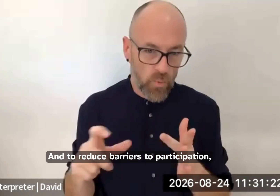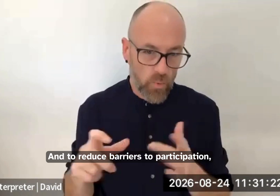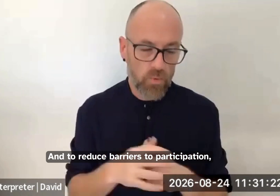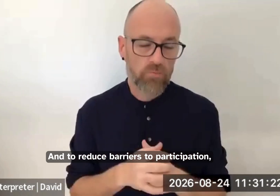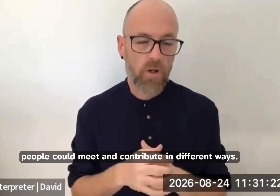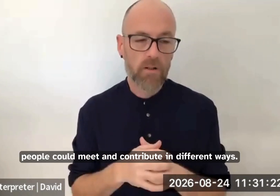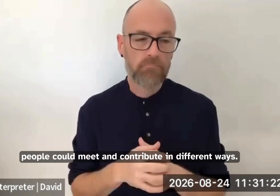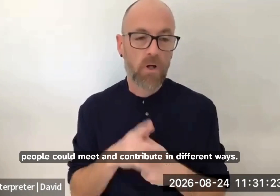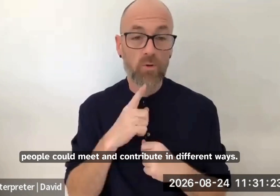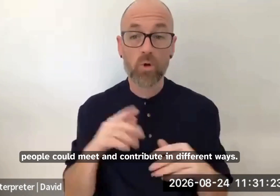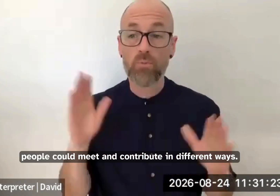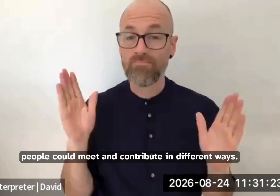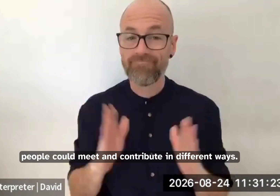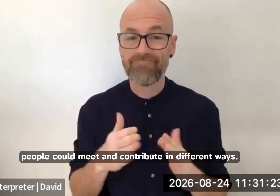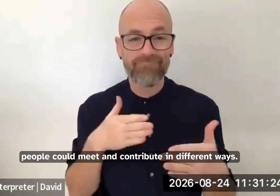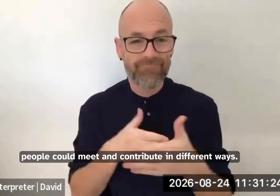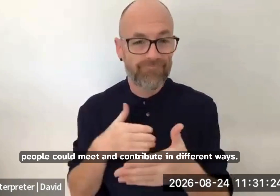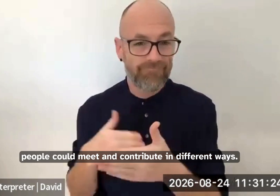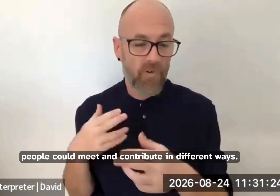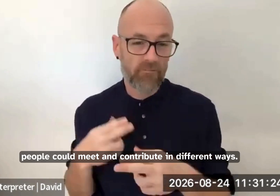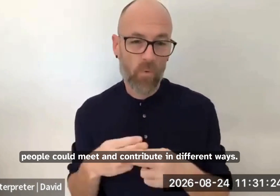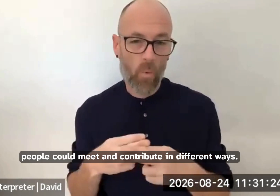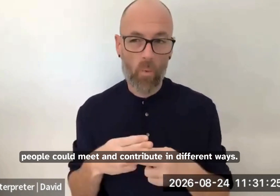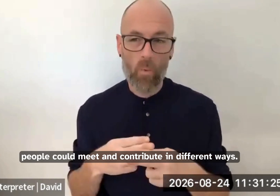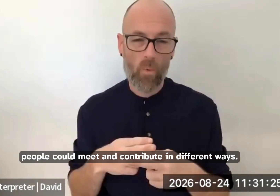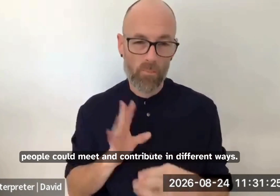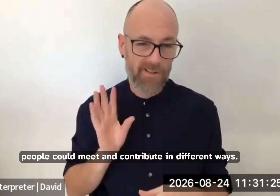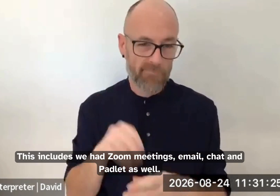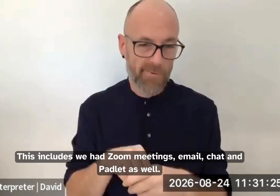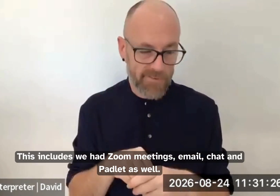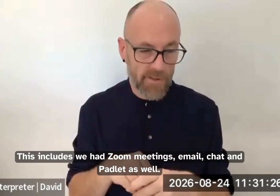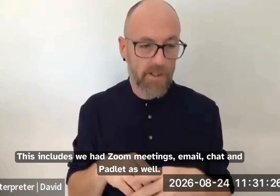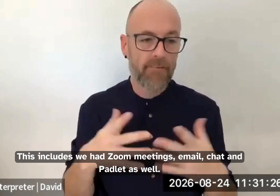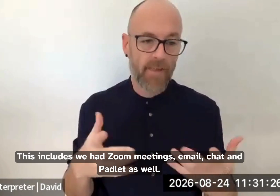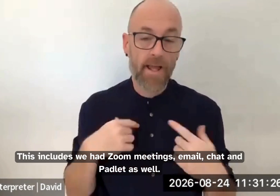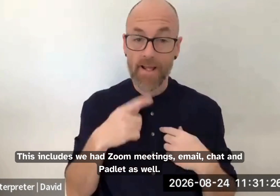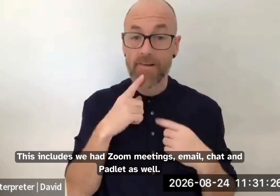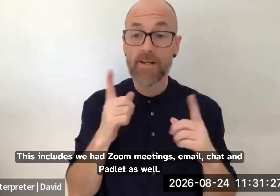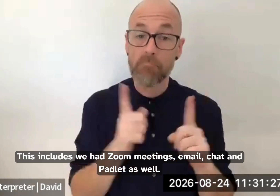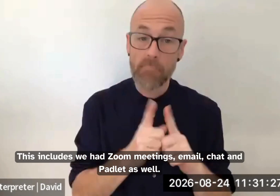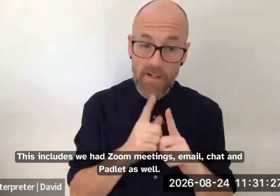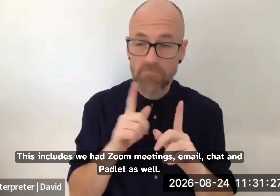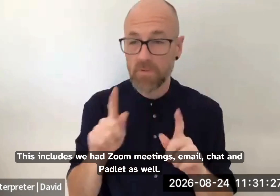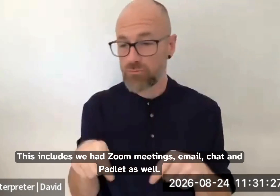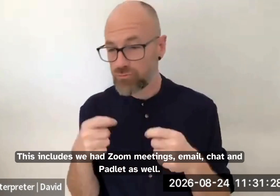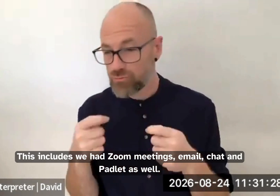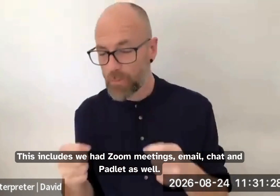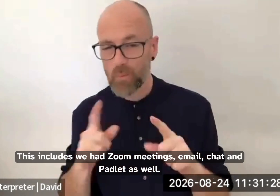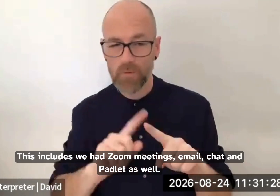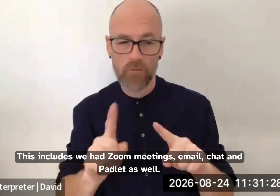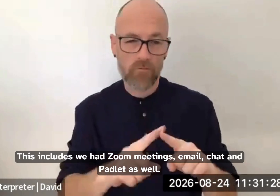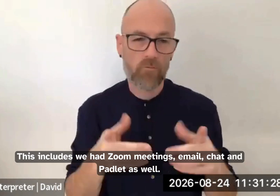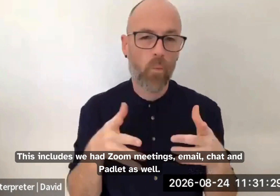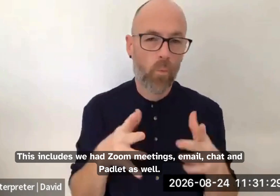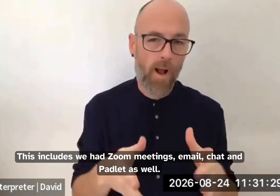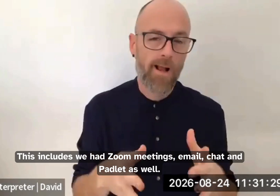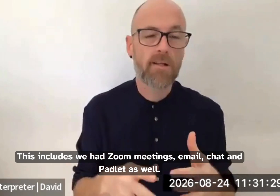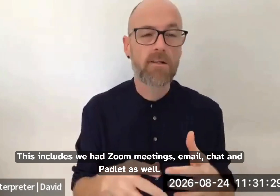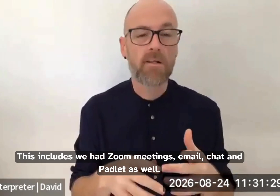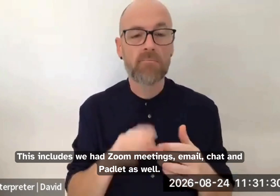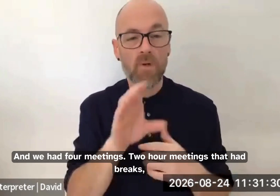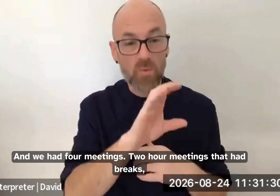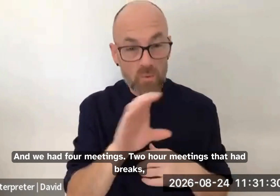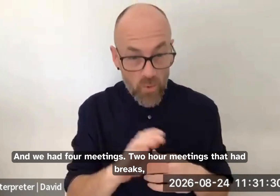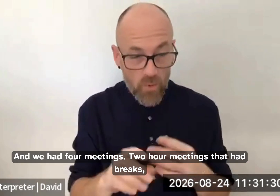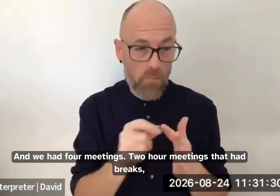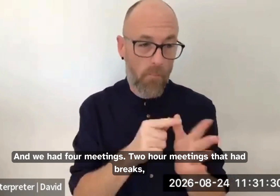to participation, people could meet and contribute in different ways. This includes, we had Zoom meetings, email, chat, and Padlet